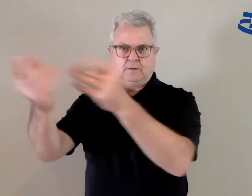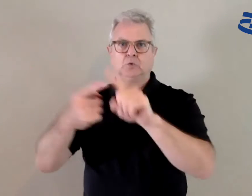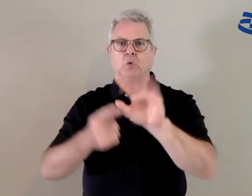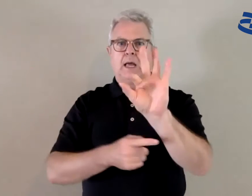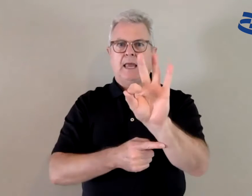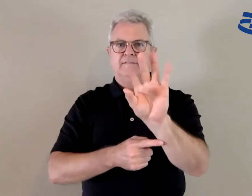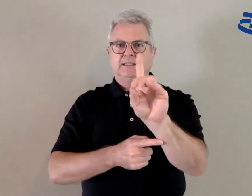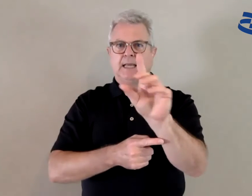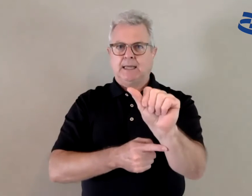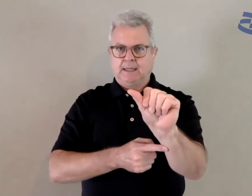FDA,